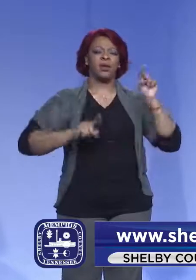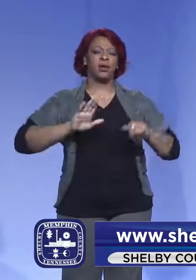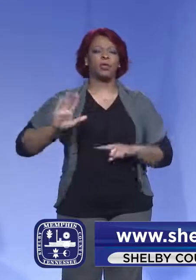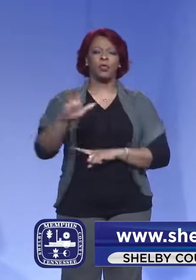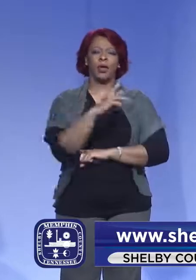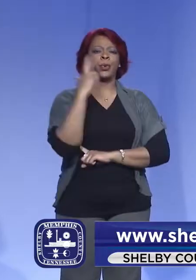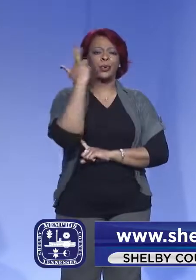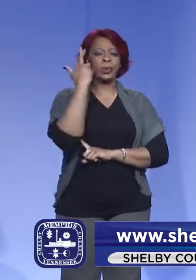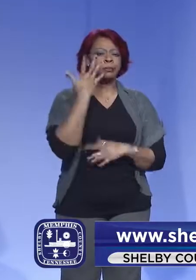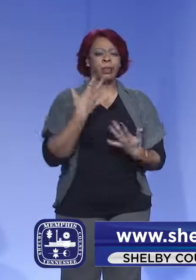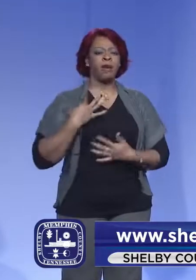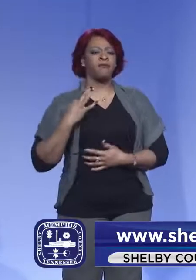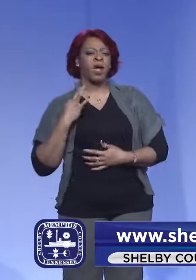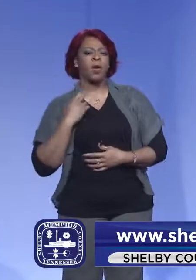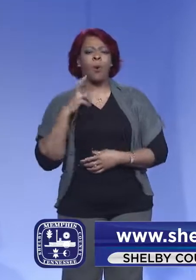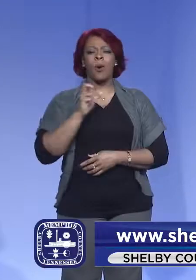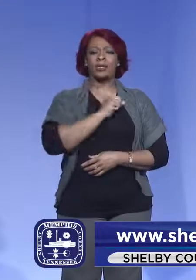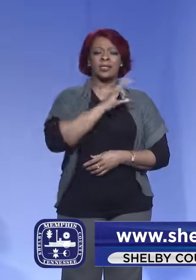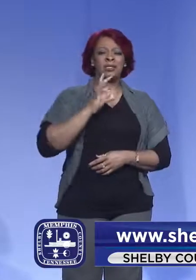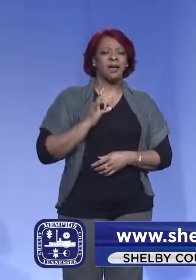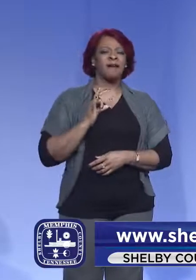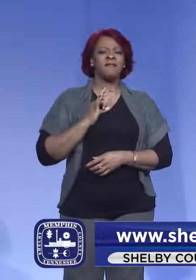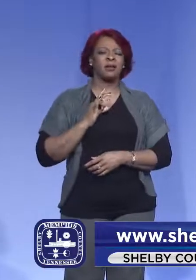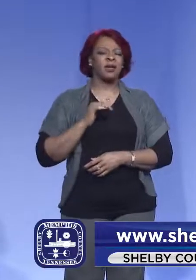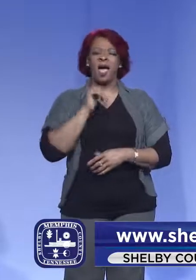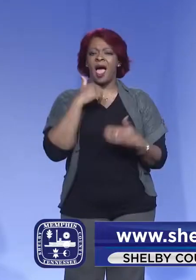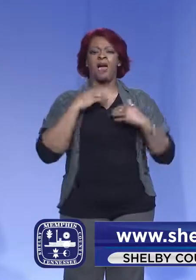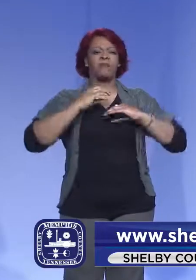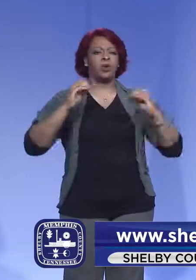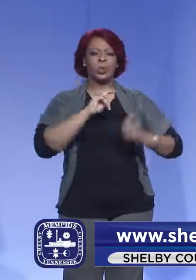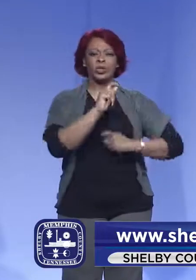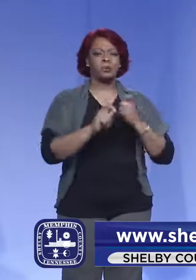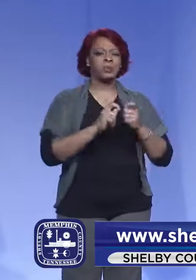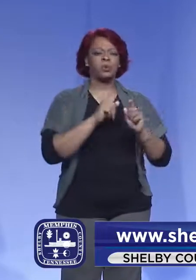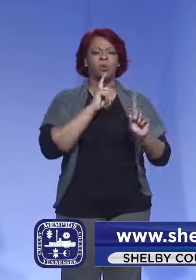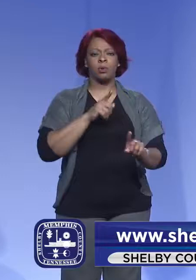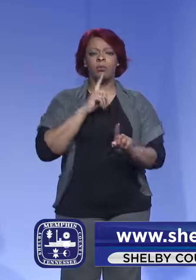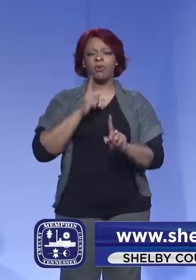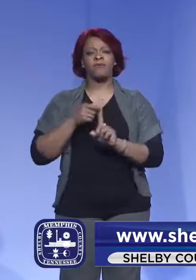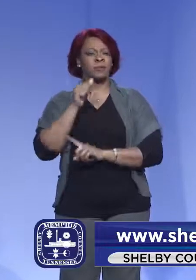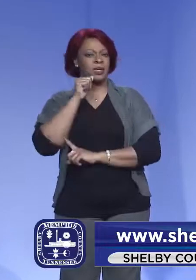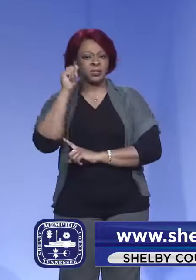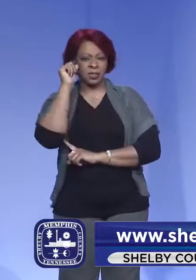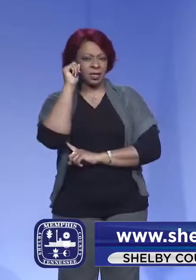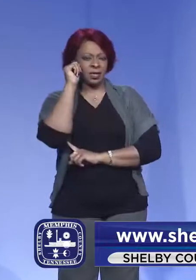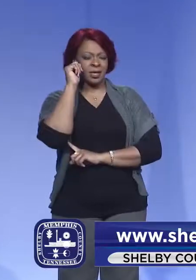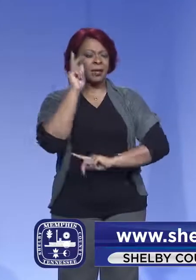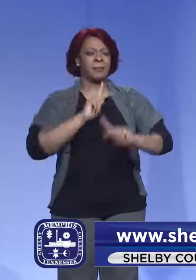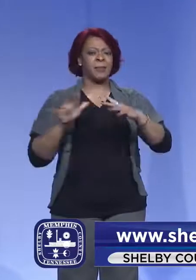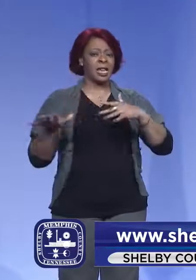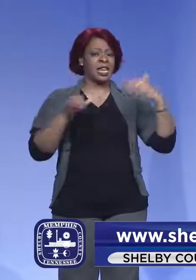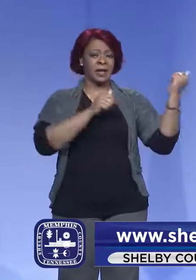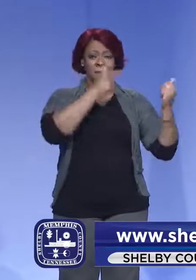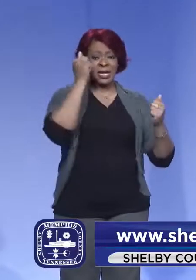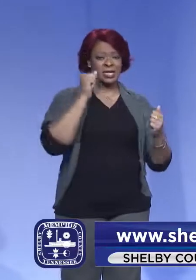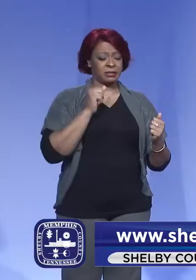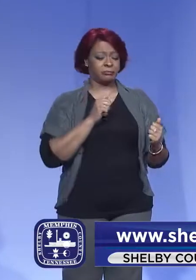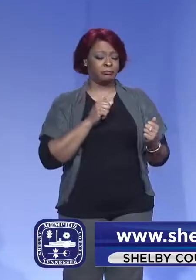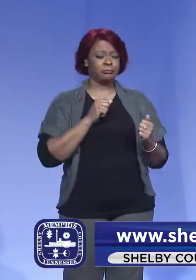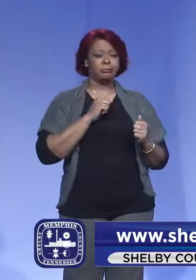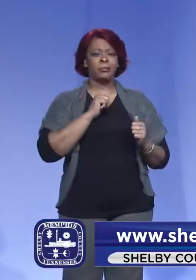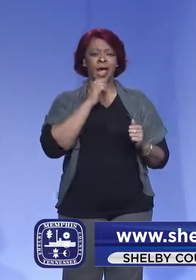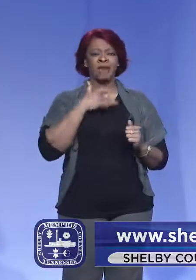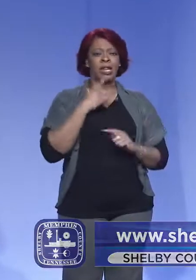reasons, whether they're volunteers or staff. And so I don't have any specific reports from yesterday that people left because of